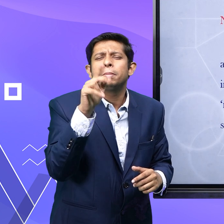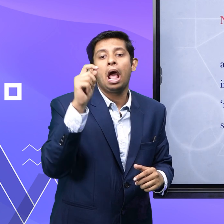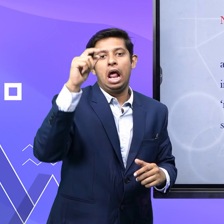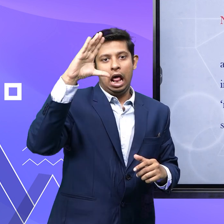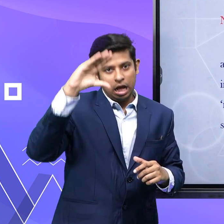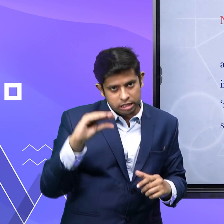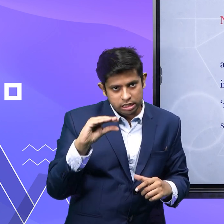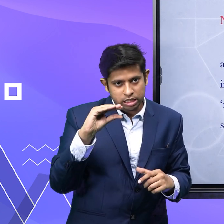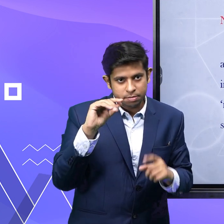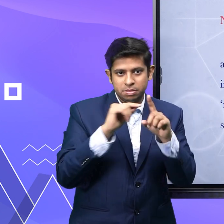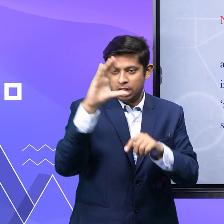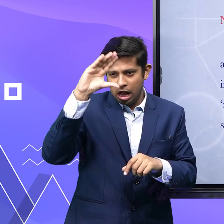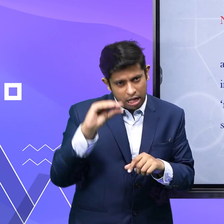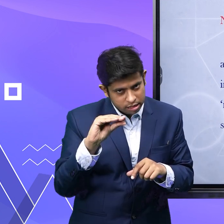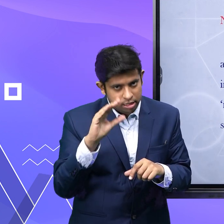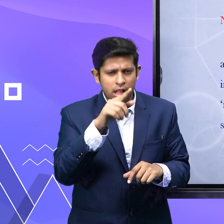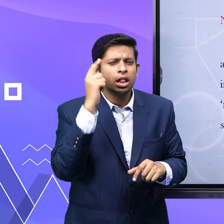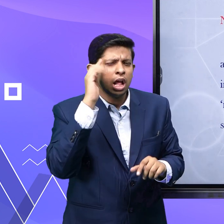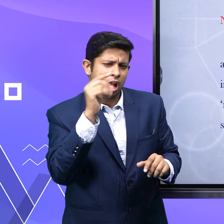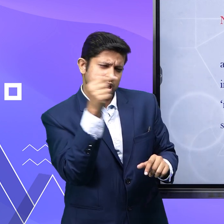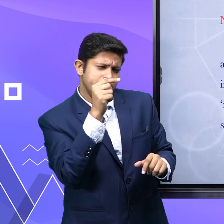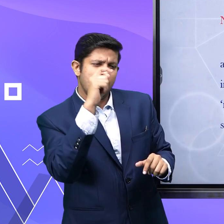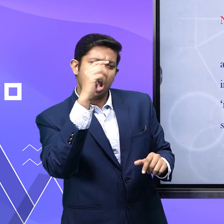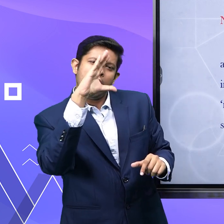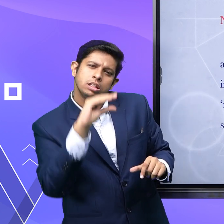decrease and also assume decrease if the sign is negative.